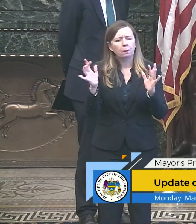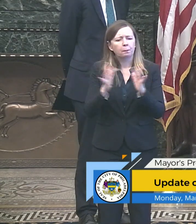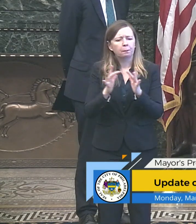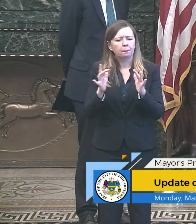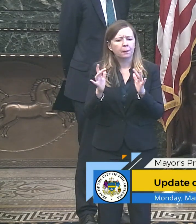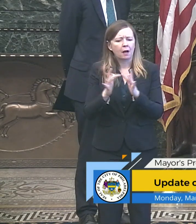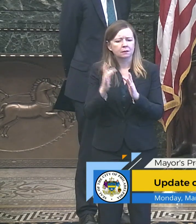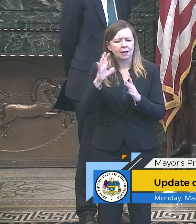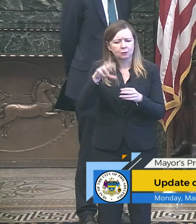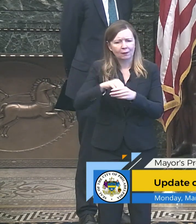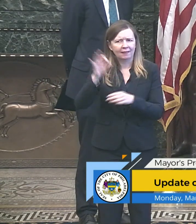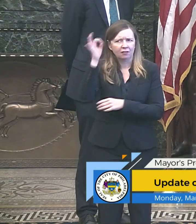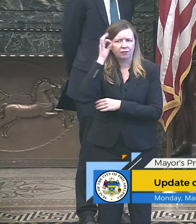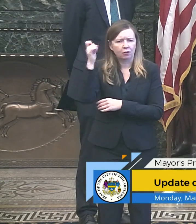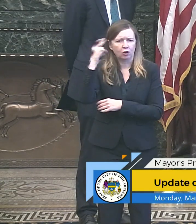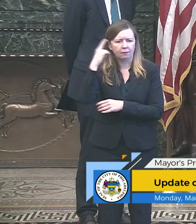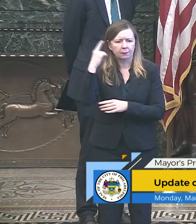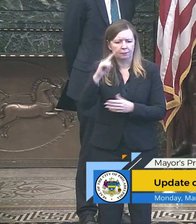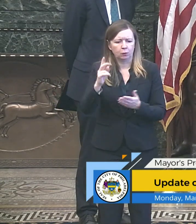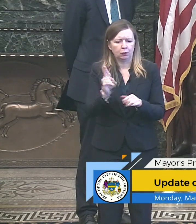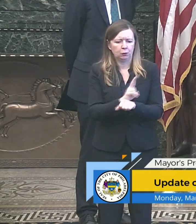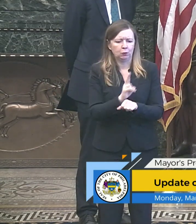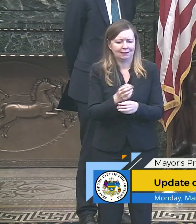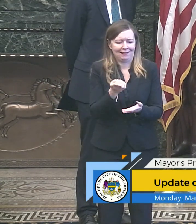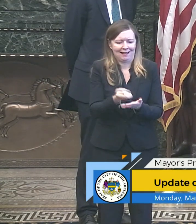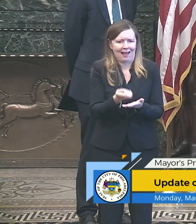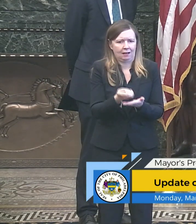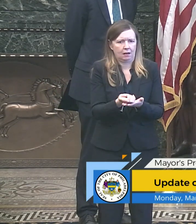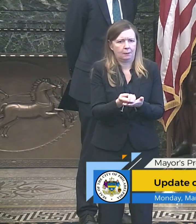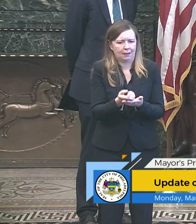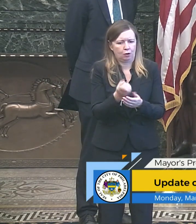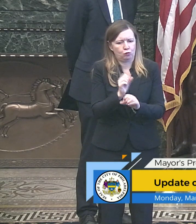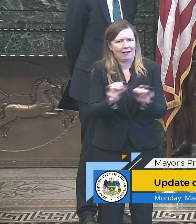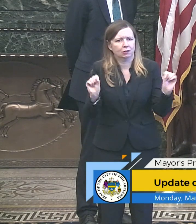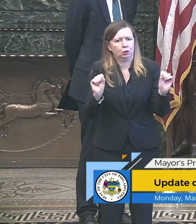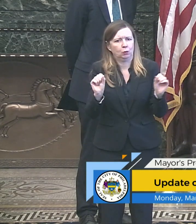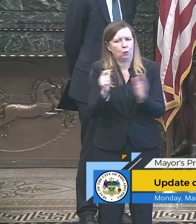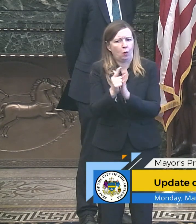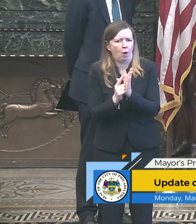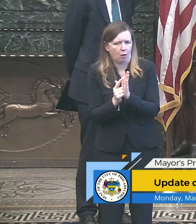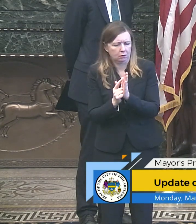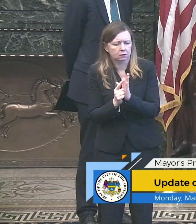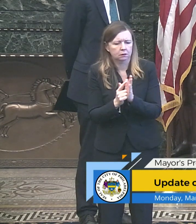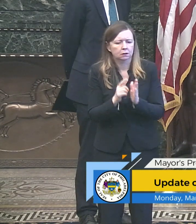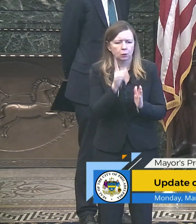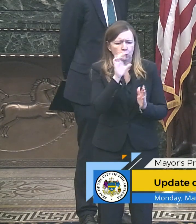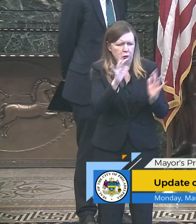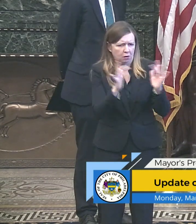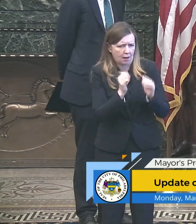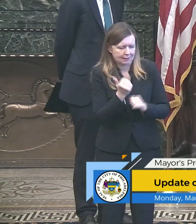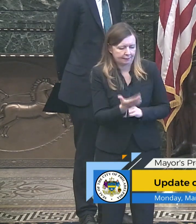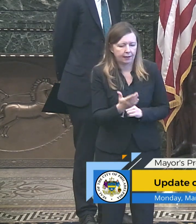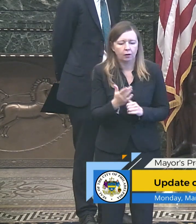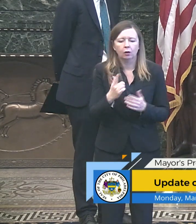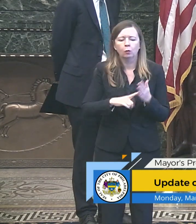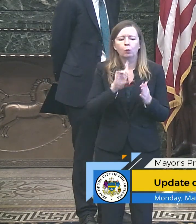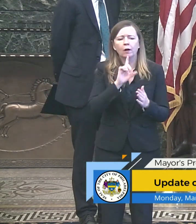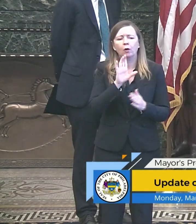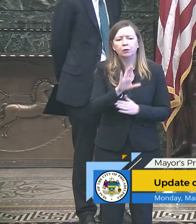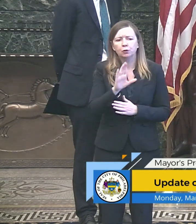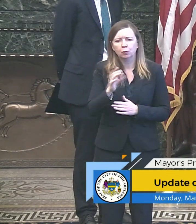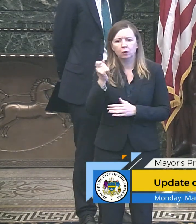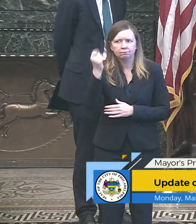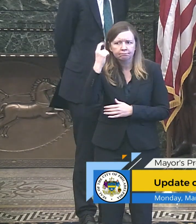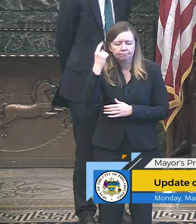federal government for putting to use the economic rescue law? And how would the city, what are your ideas for how the city